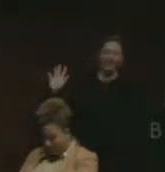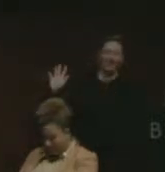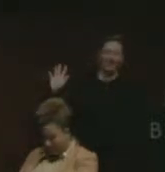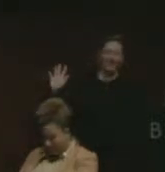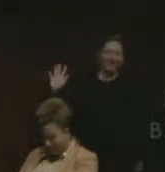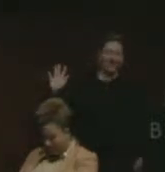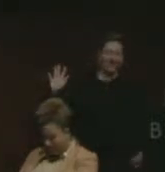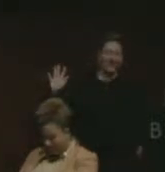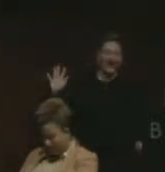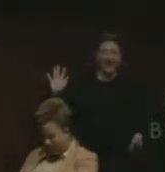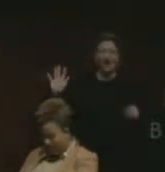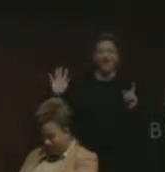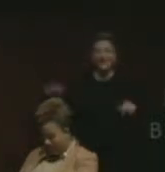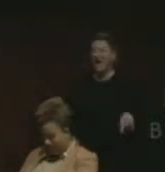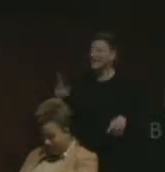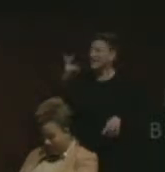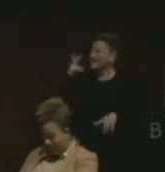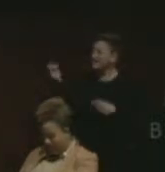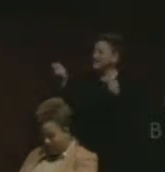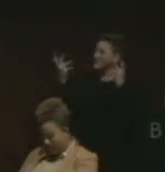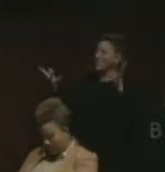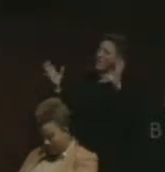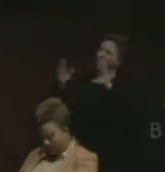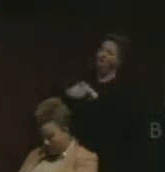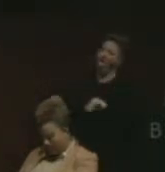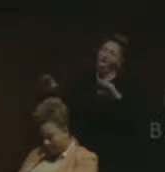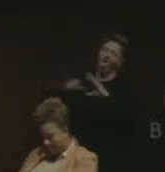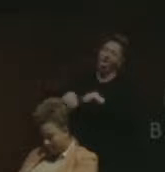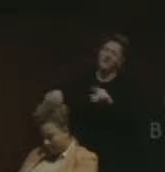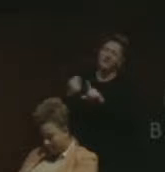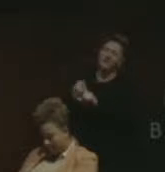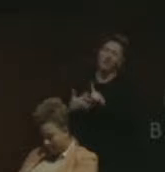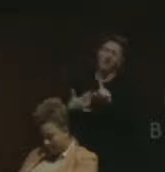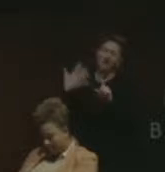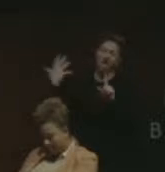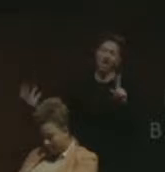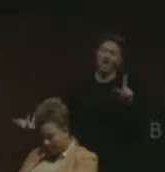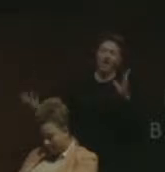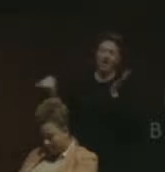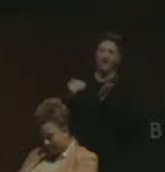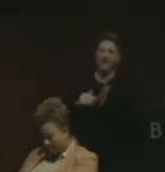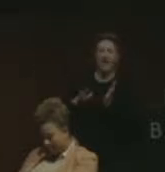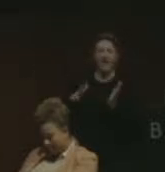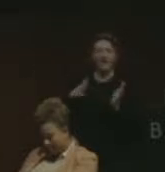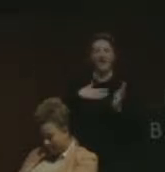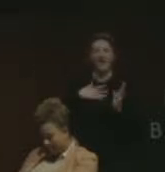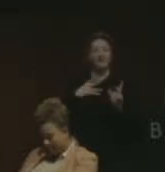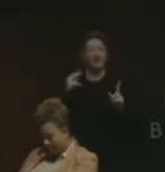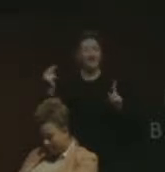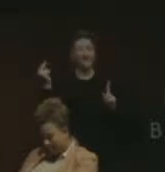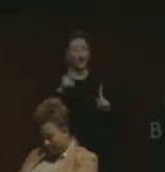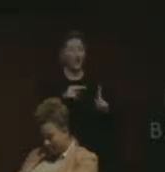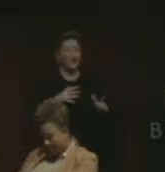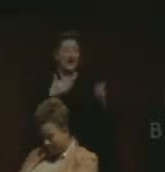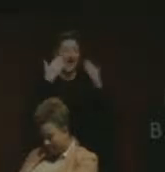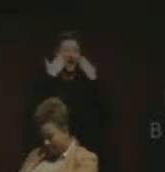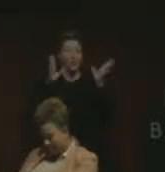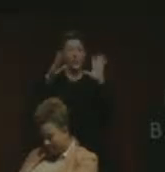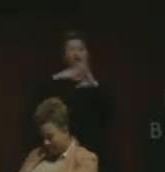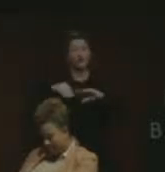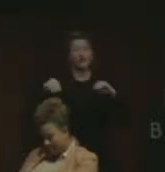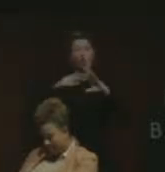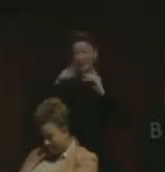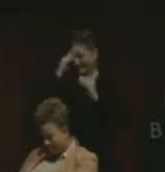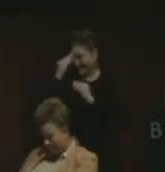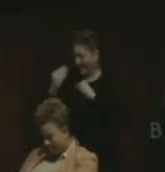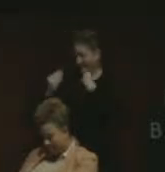I have seen so many of you drawing out my story, and of course, my own positionality is part of that. And I don't know what's happened to the stories I gave.